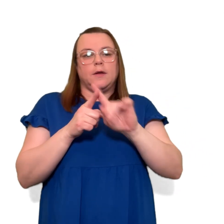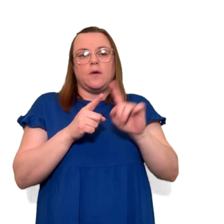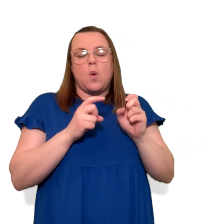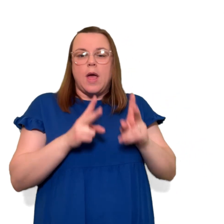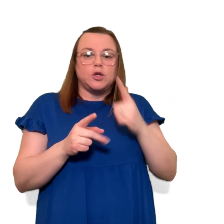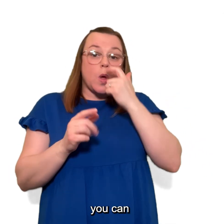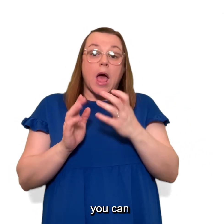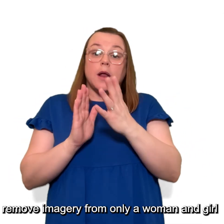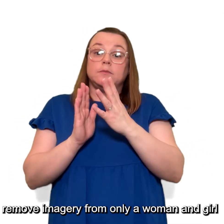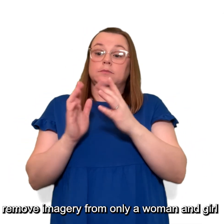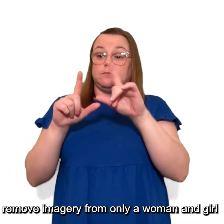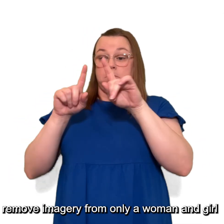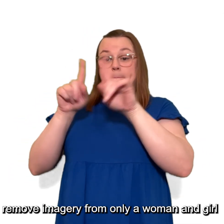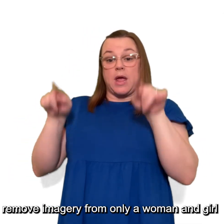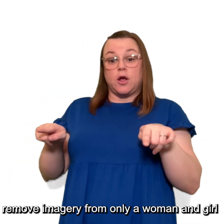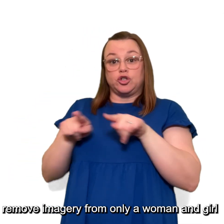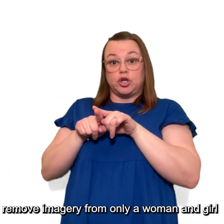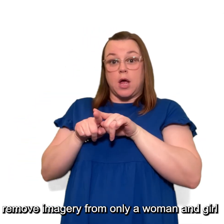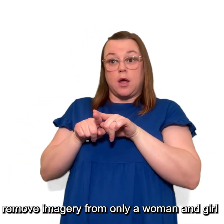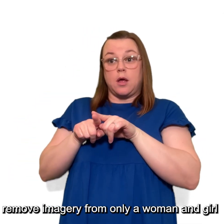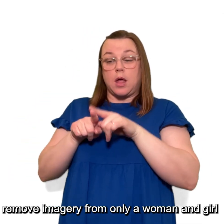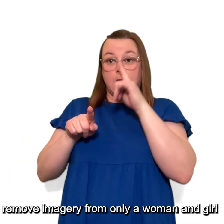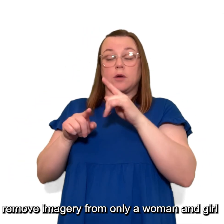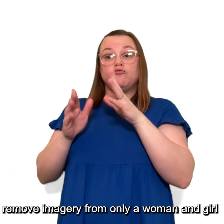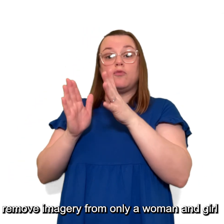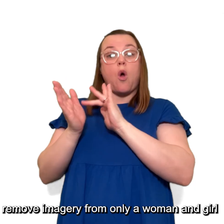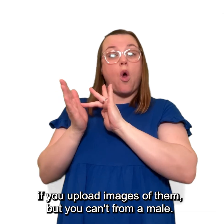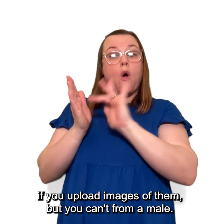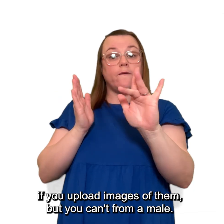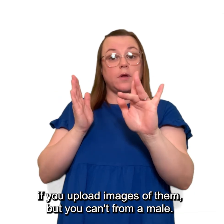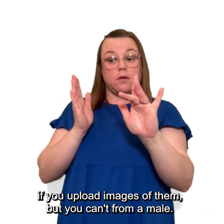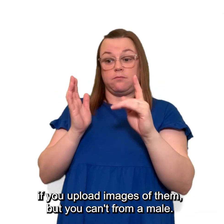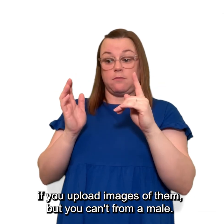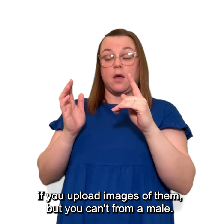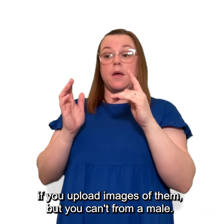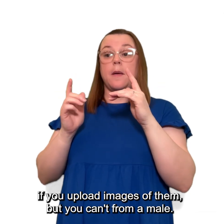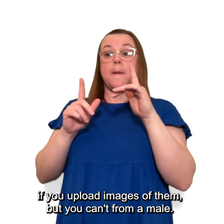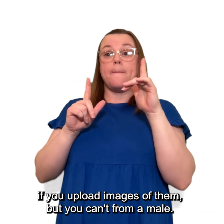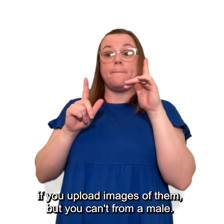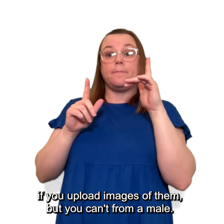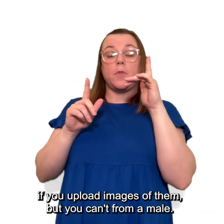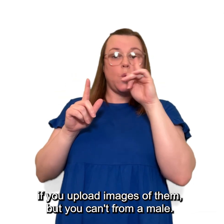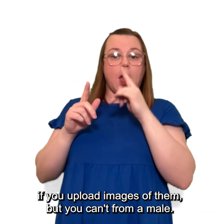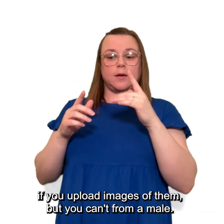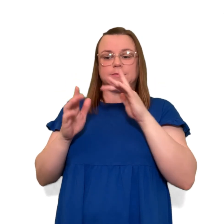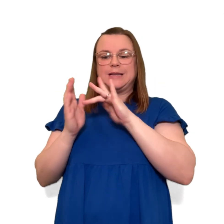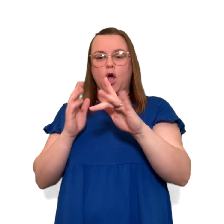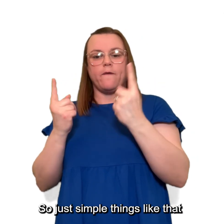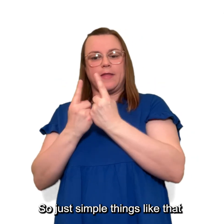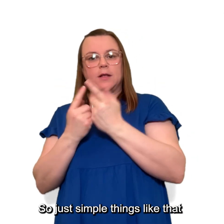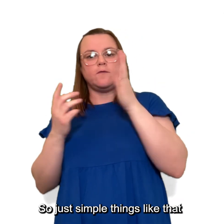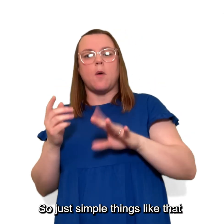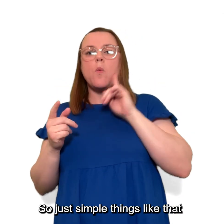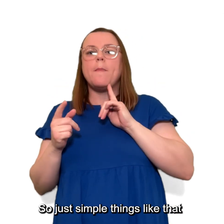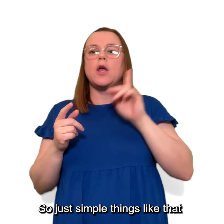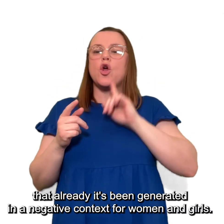is you can remove imagery from only a woman and girl if you upload images of them, but you can't from a male. So